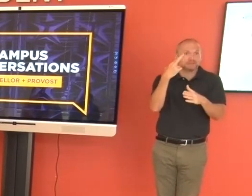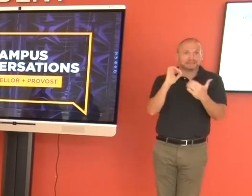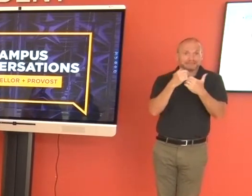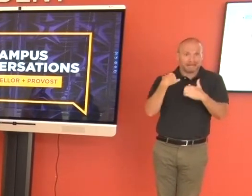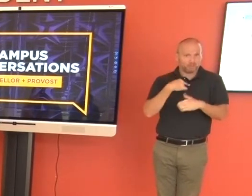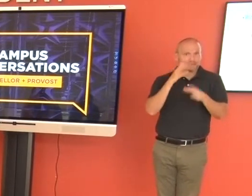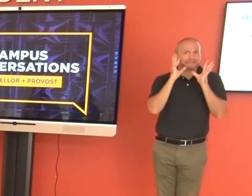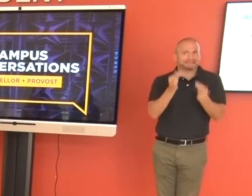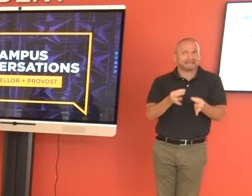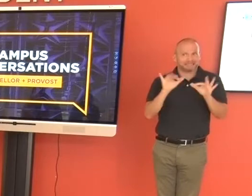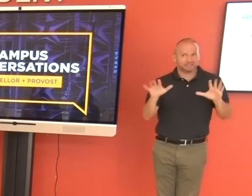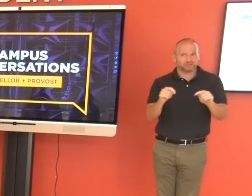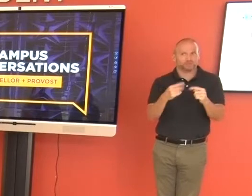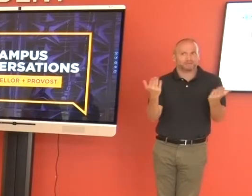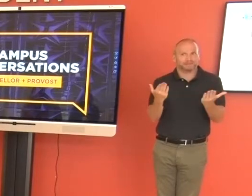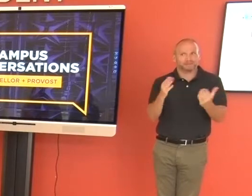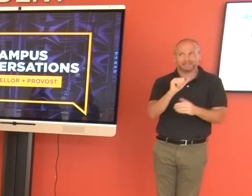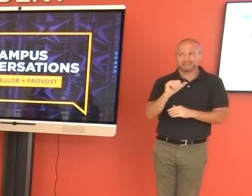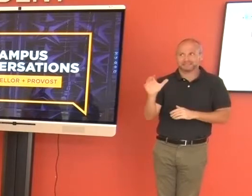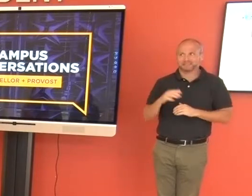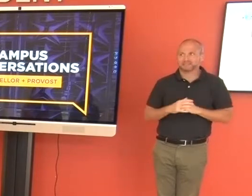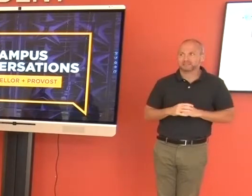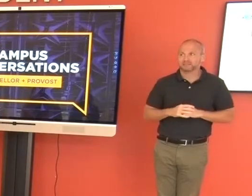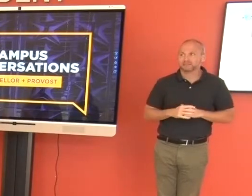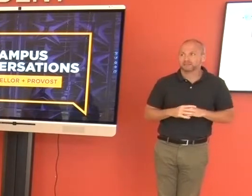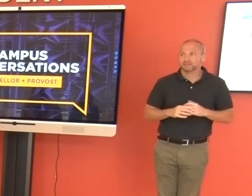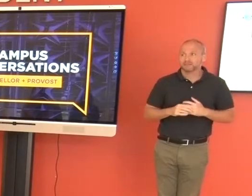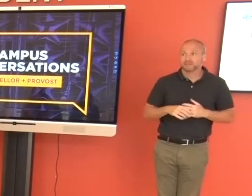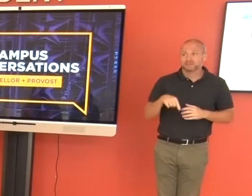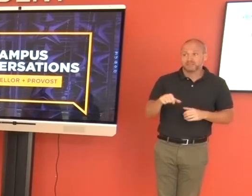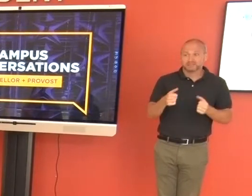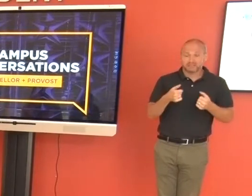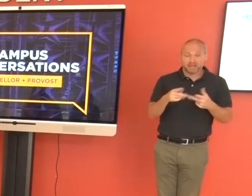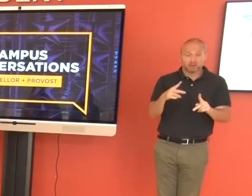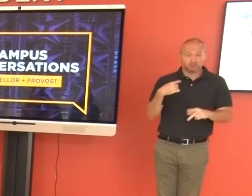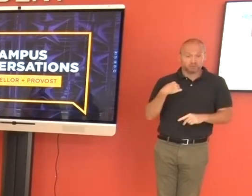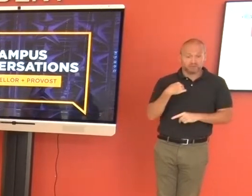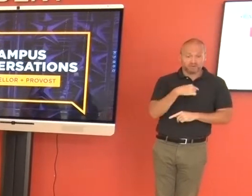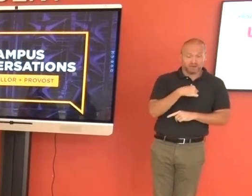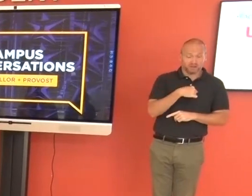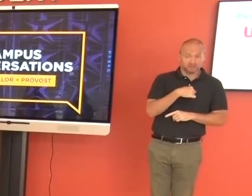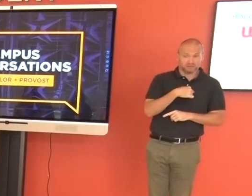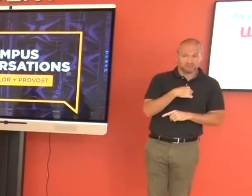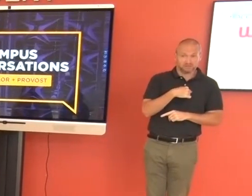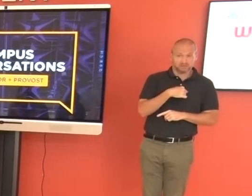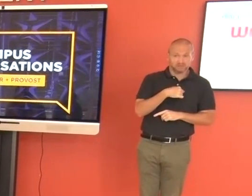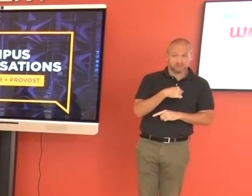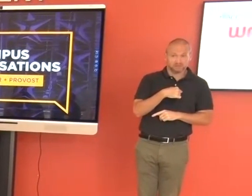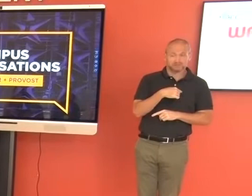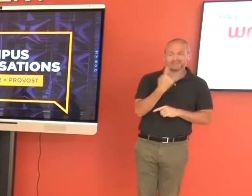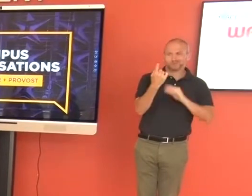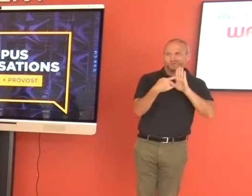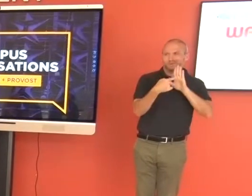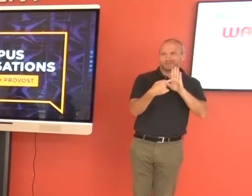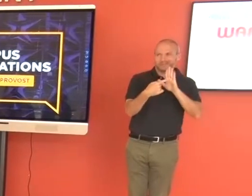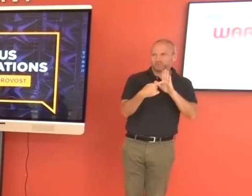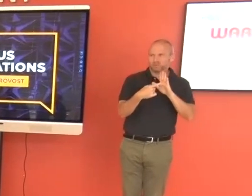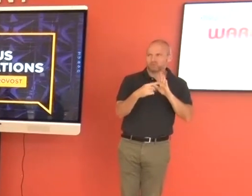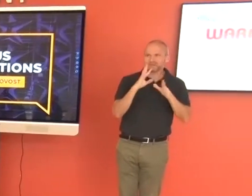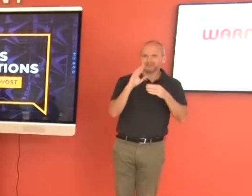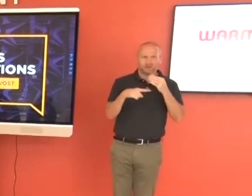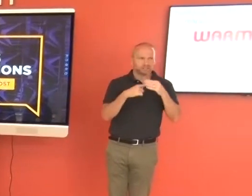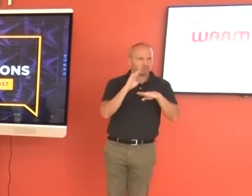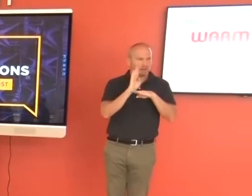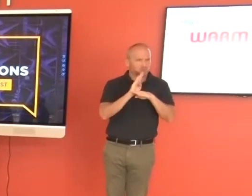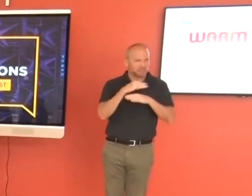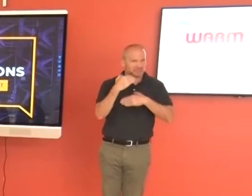it at ACC. So this is an opportunity for us. That's just one example of the things when I talked about business